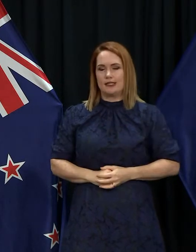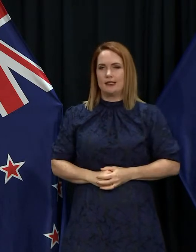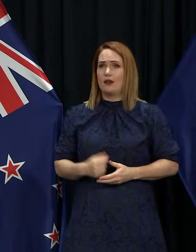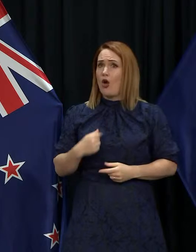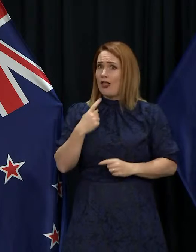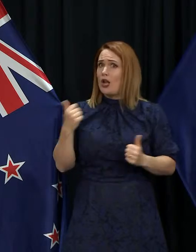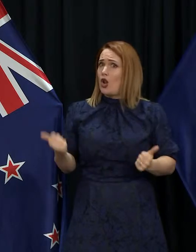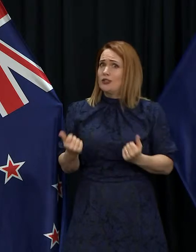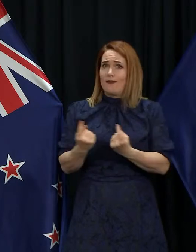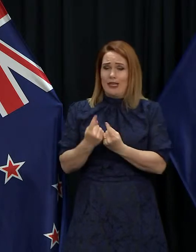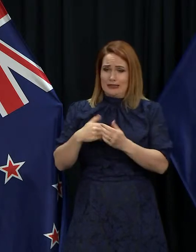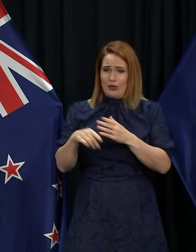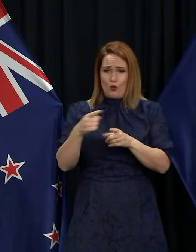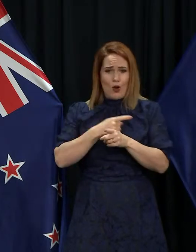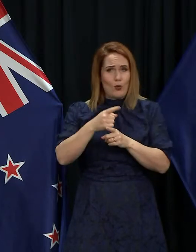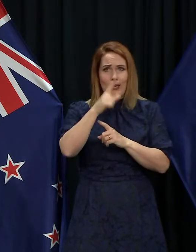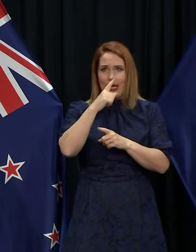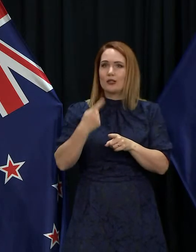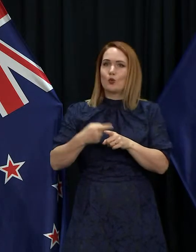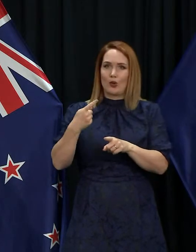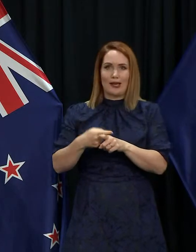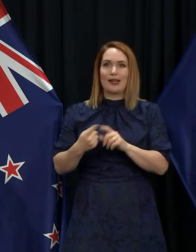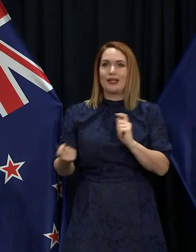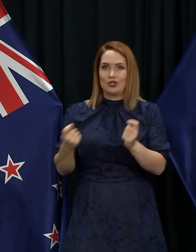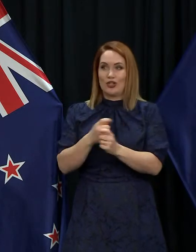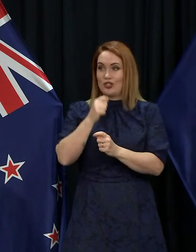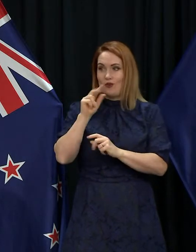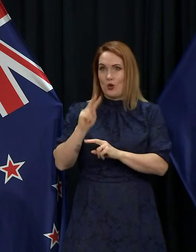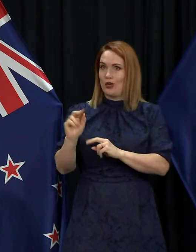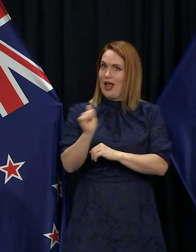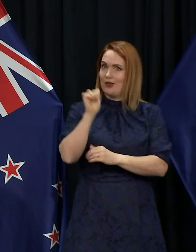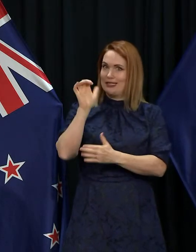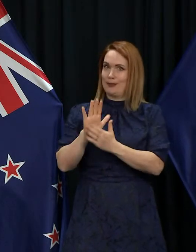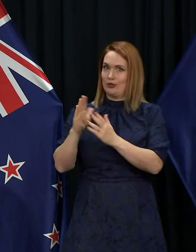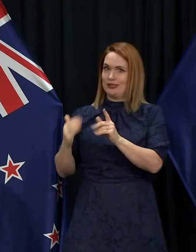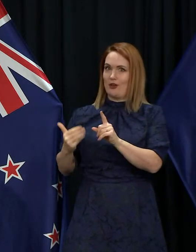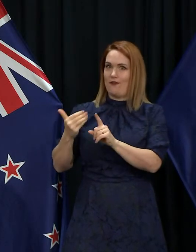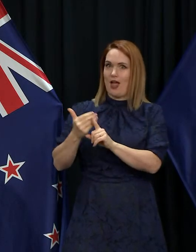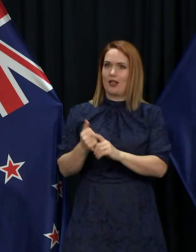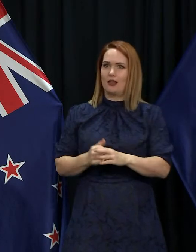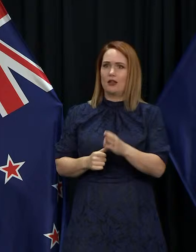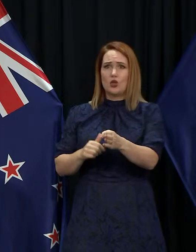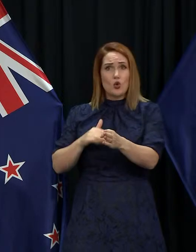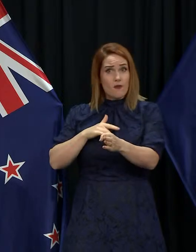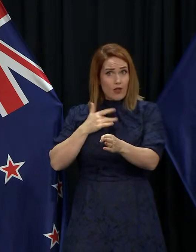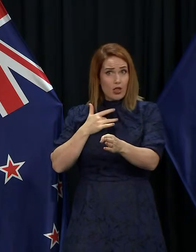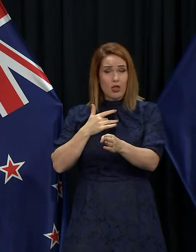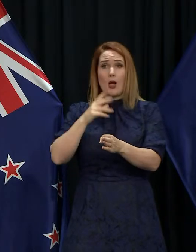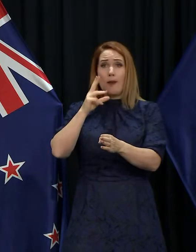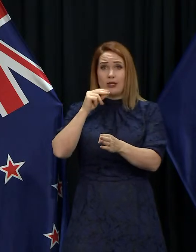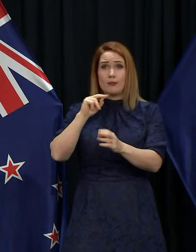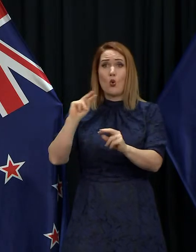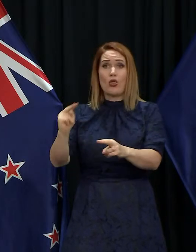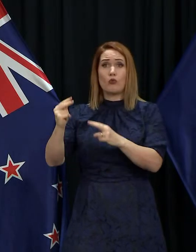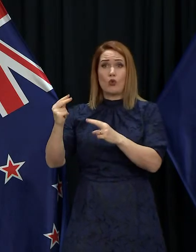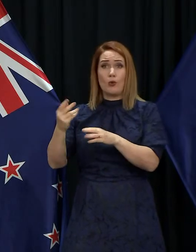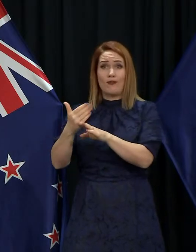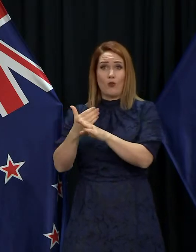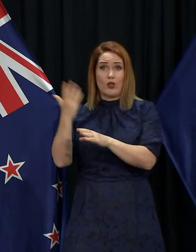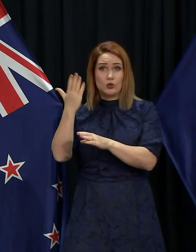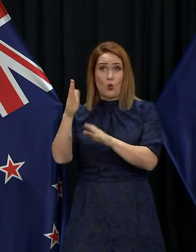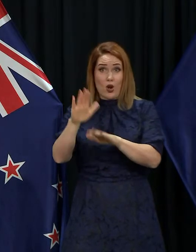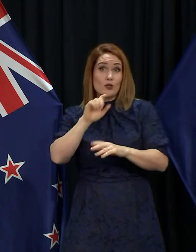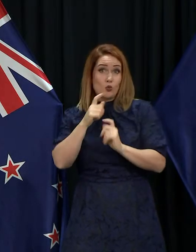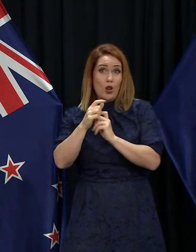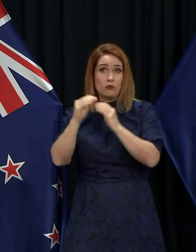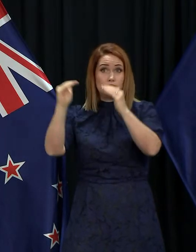And I think quite a bit can change in the course of a week when you look at some of Are you feeling positive that the shift might come before the school holidays then? Is that something wouldn't be reviewing it if we didn't